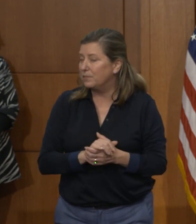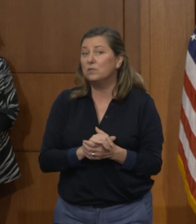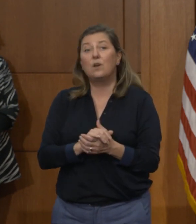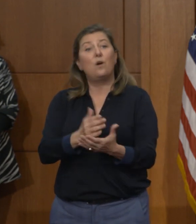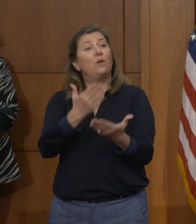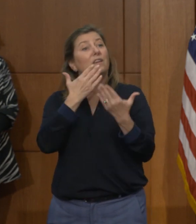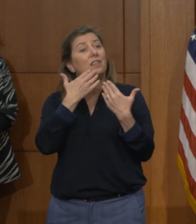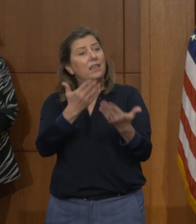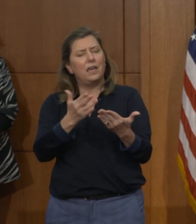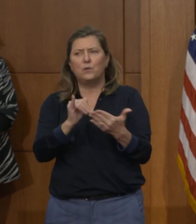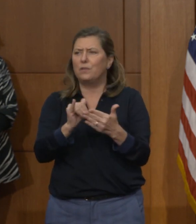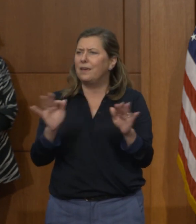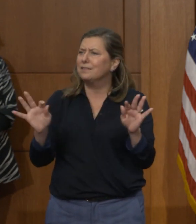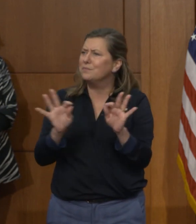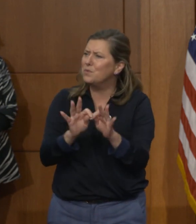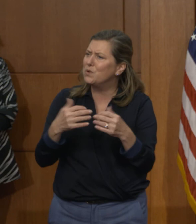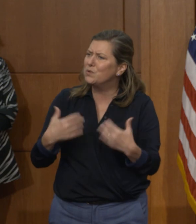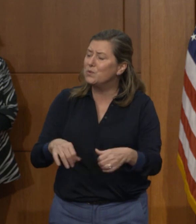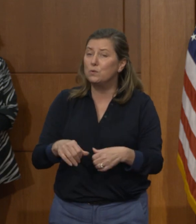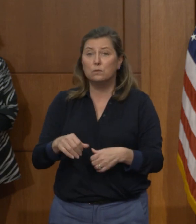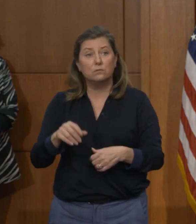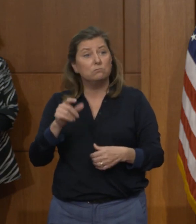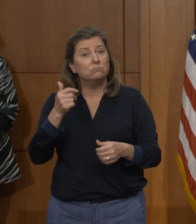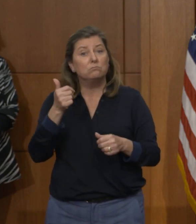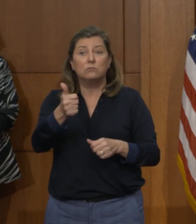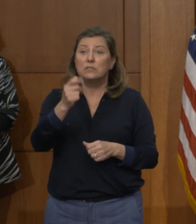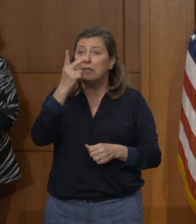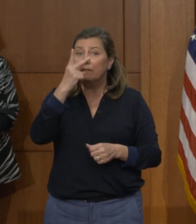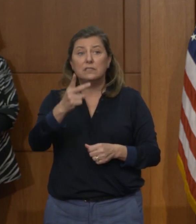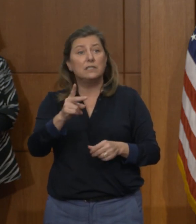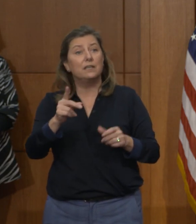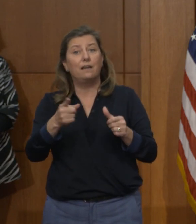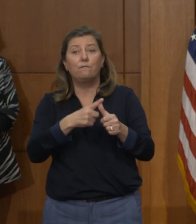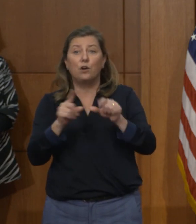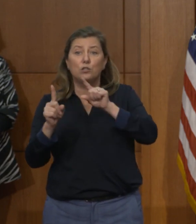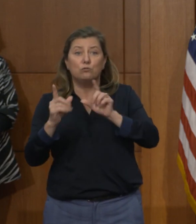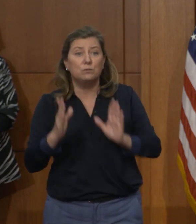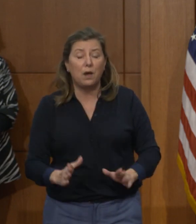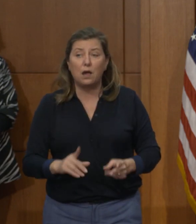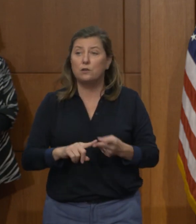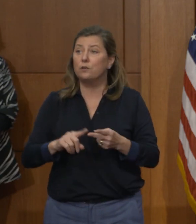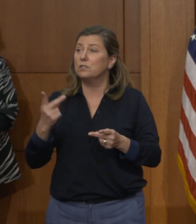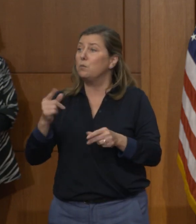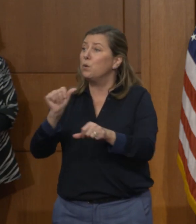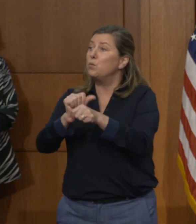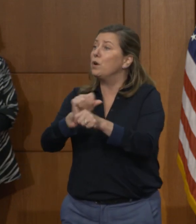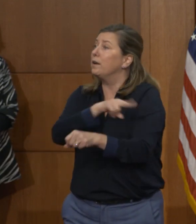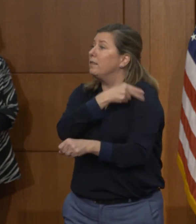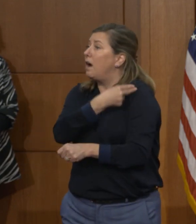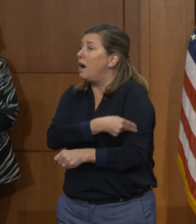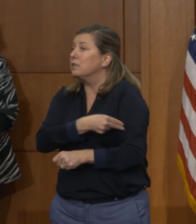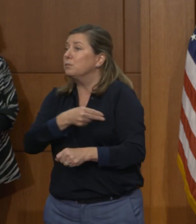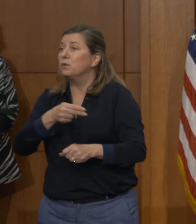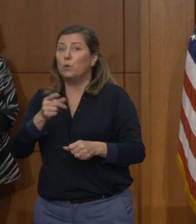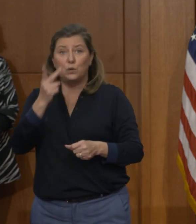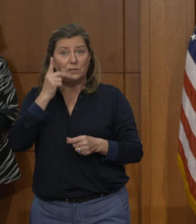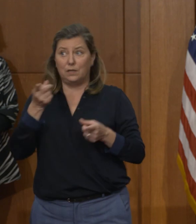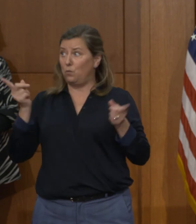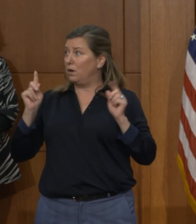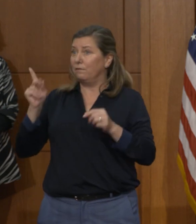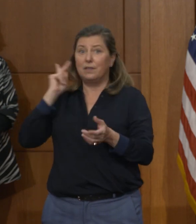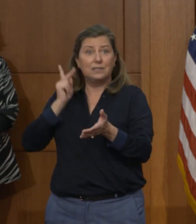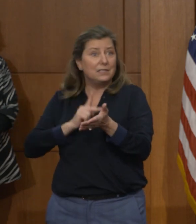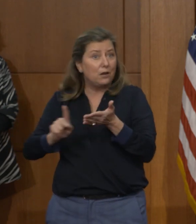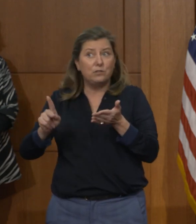goes a long way. So if you see a first responder or someone who's working in the hospital or one of our cabinet secretaries